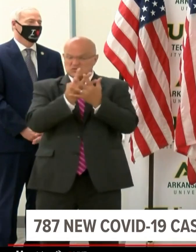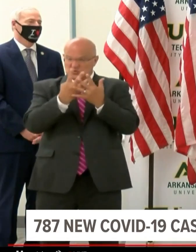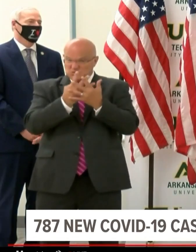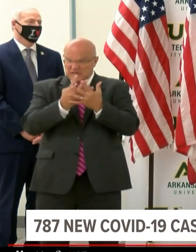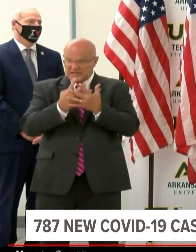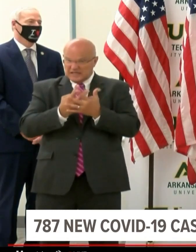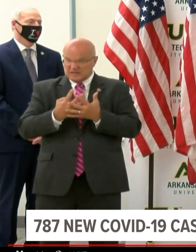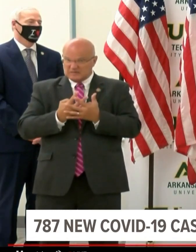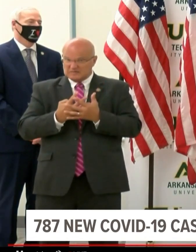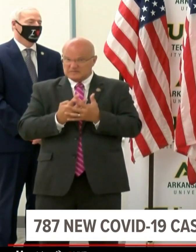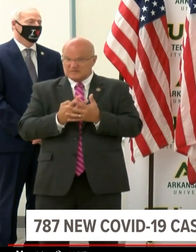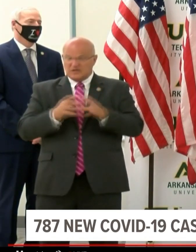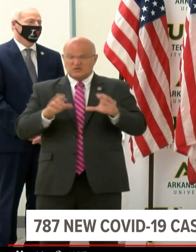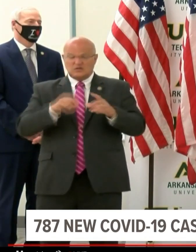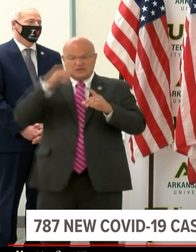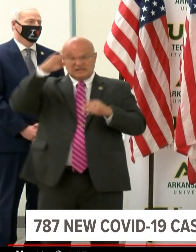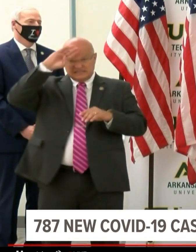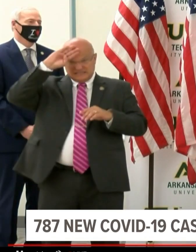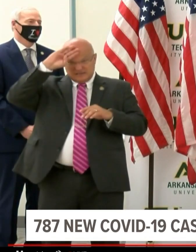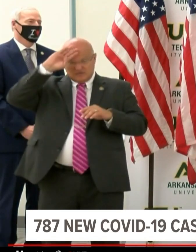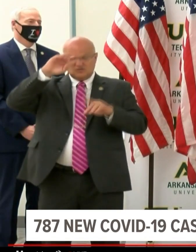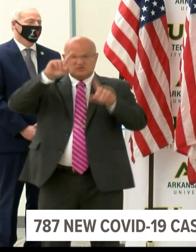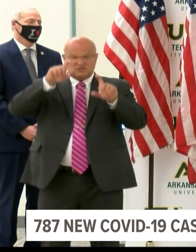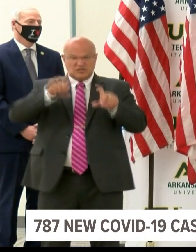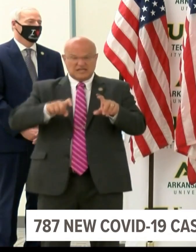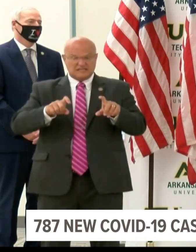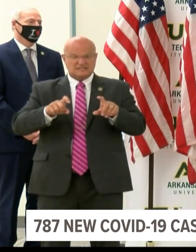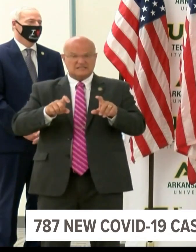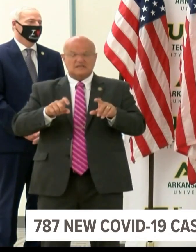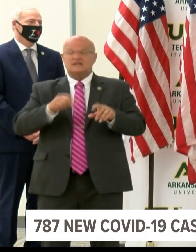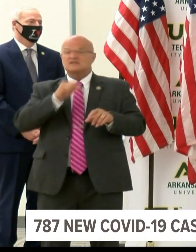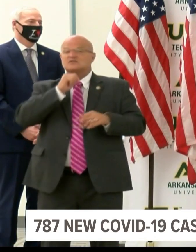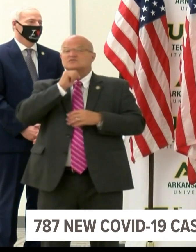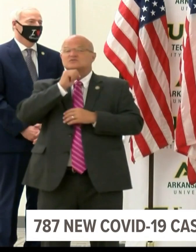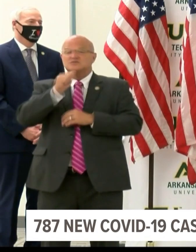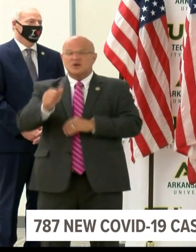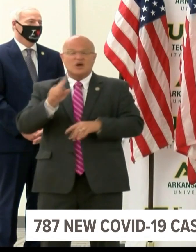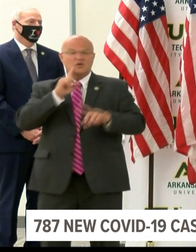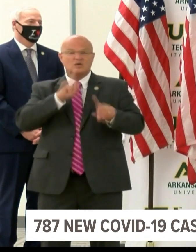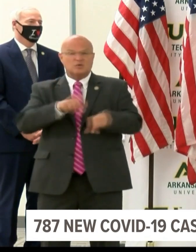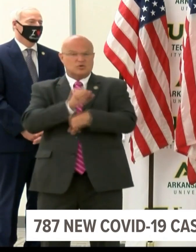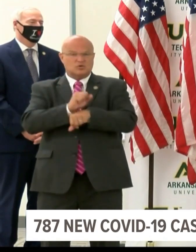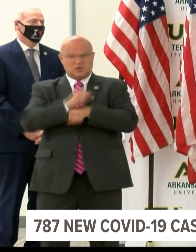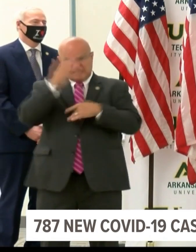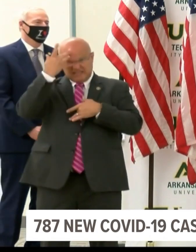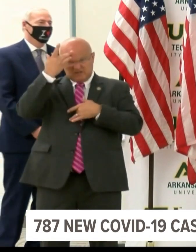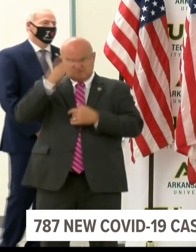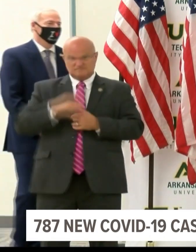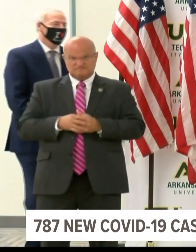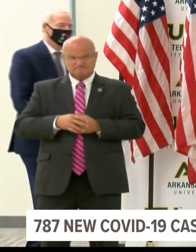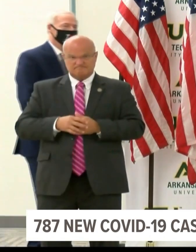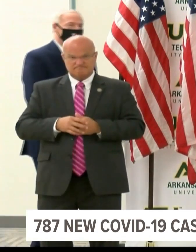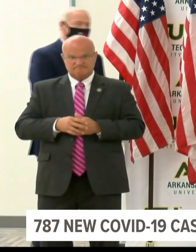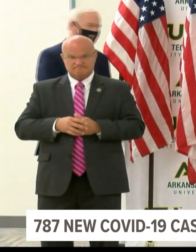them, do their temperature checks and so forth, so that they do not report to work ill.